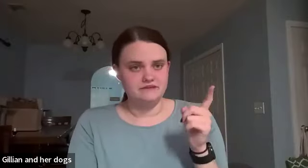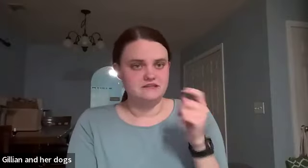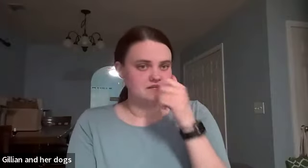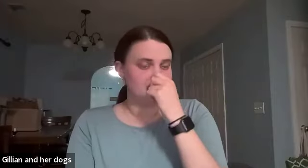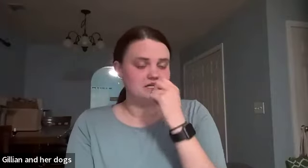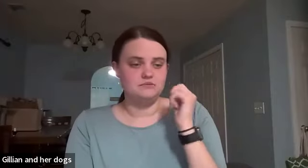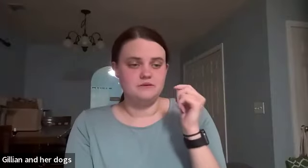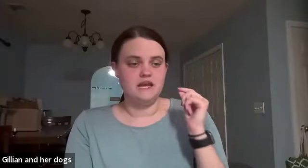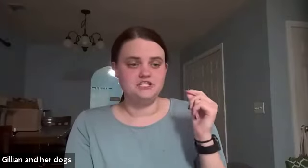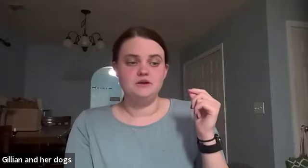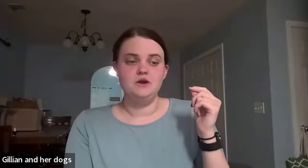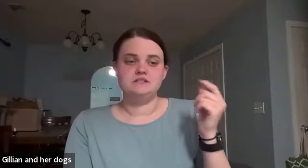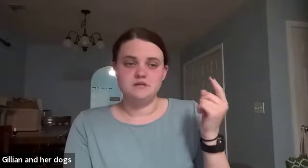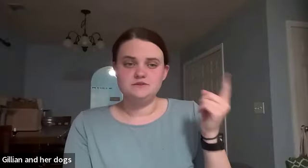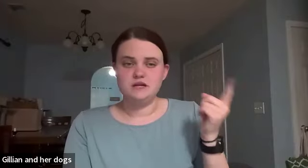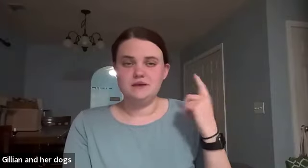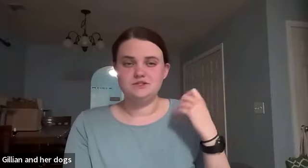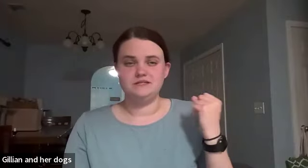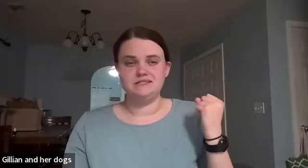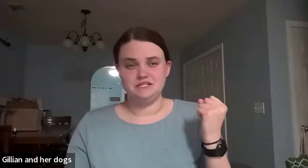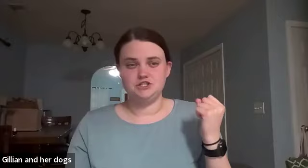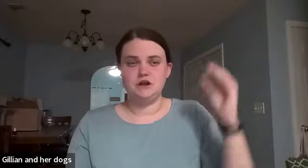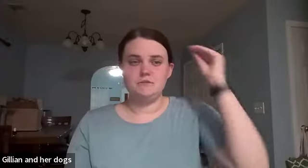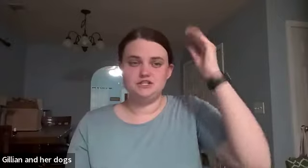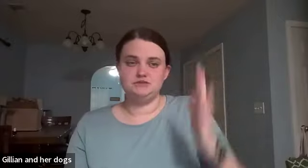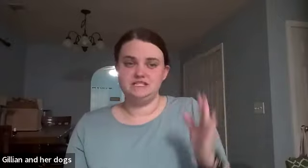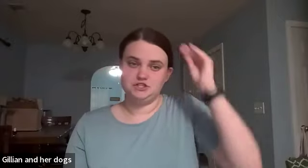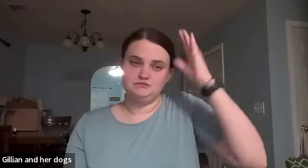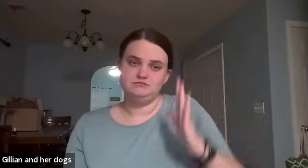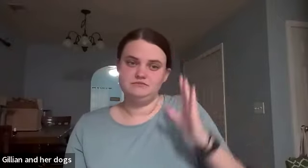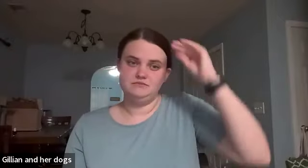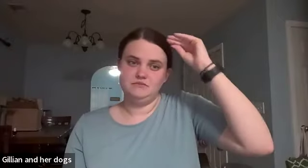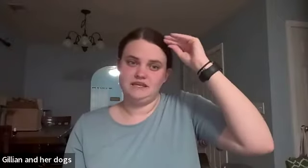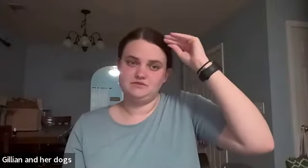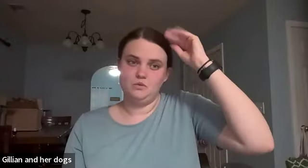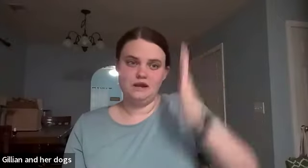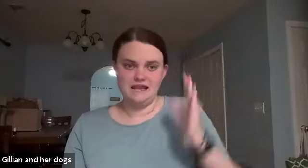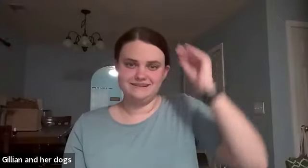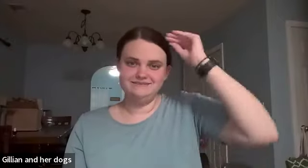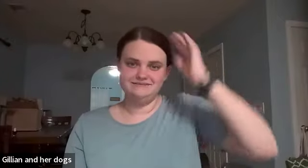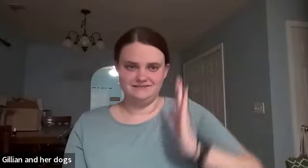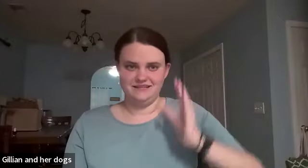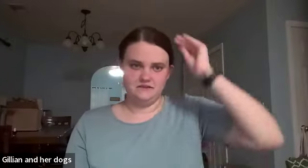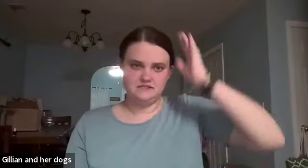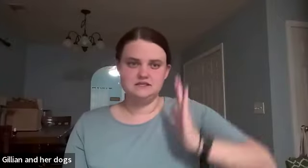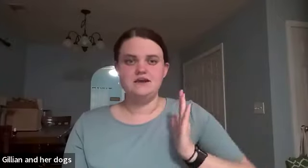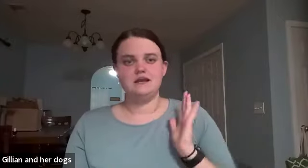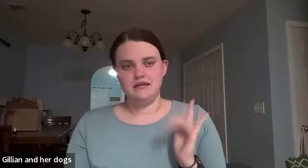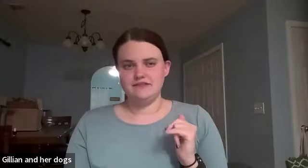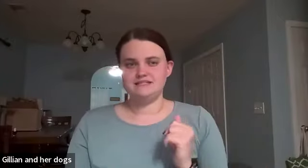admit to this because you'll probably catch it. Sometimes when I'm doing teacher, I may just do teacher. Like it's one hand like this. Again, that is